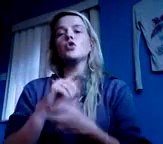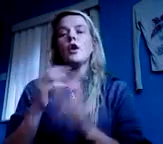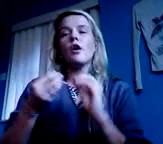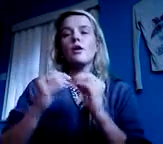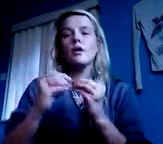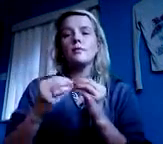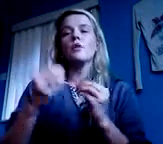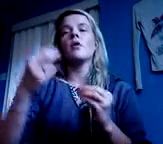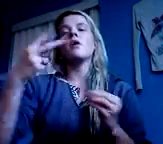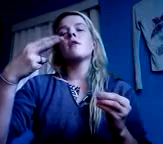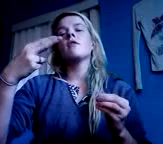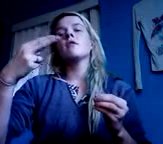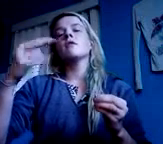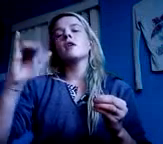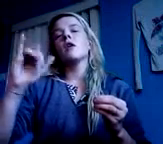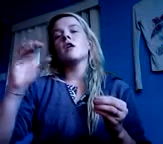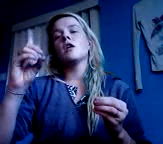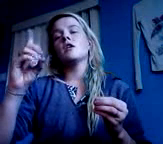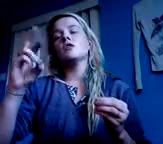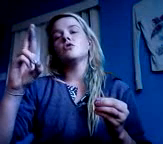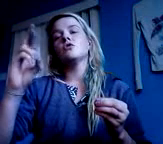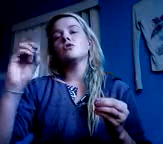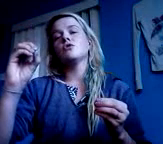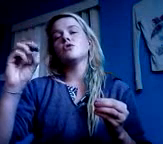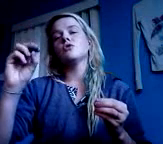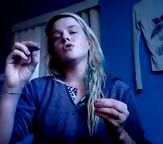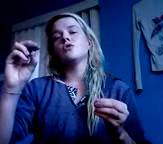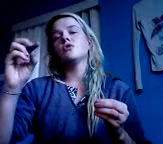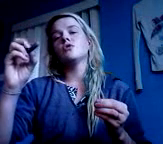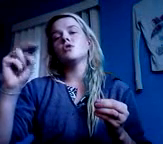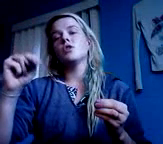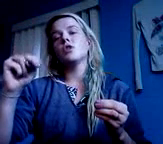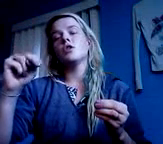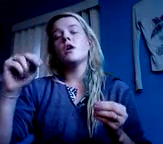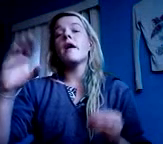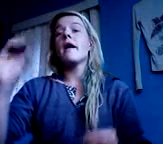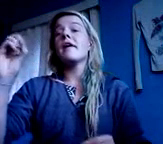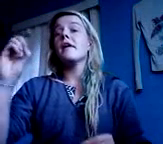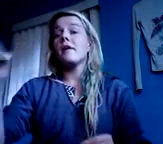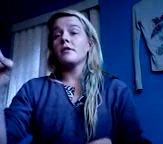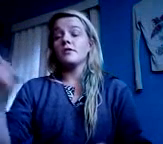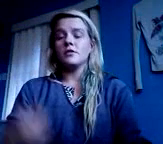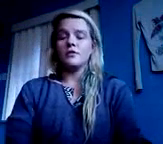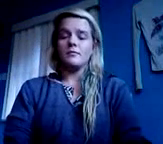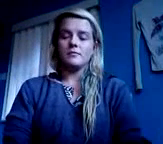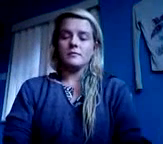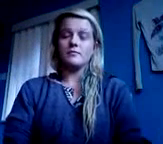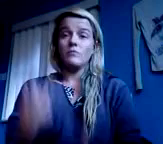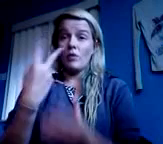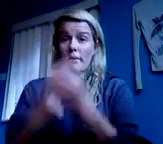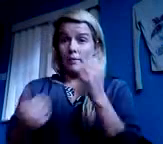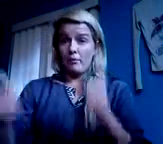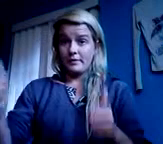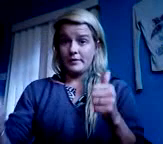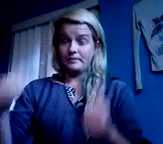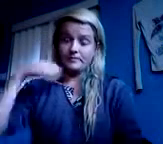equation. So that means I can fill out my little chart here. It looks like we have 6 carbons, because 6 times 1 is 6.